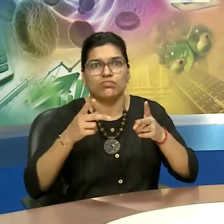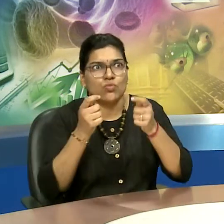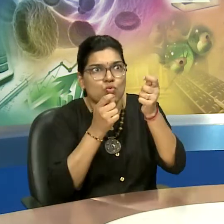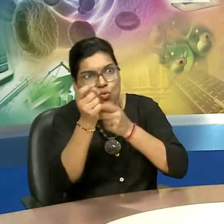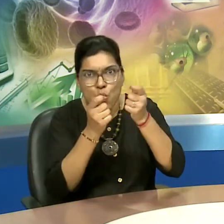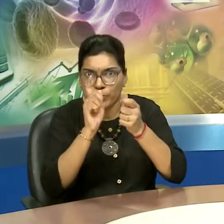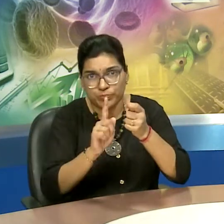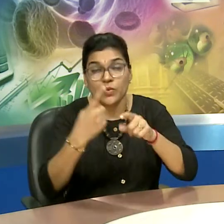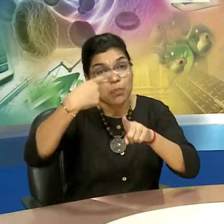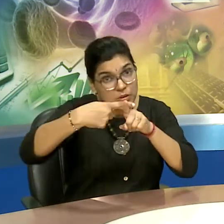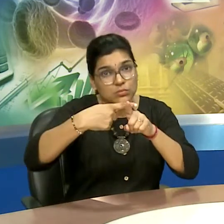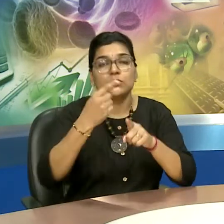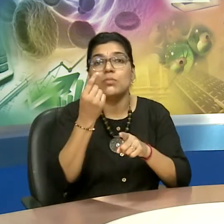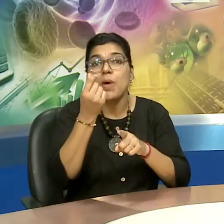made by the